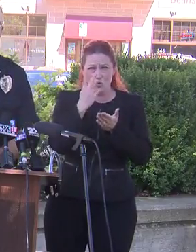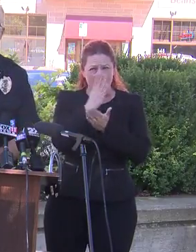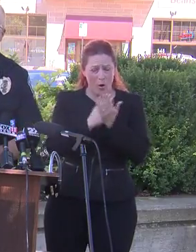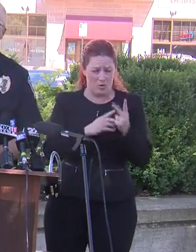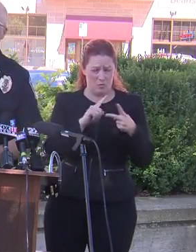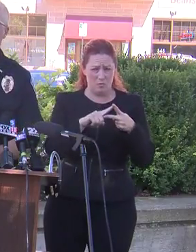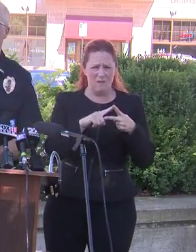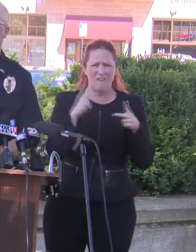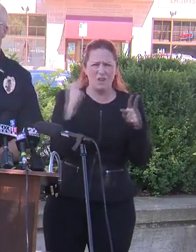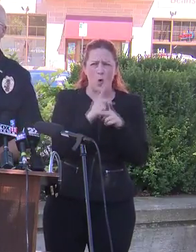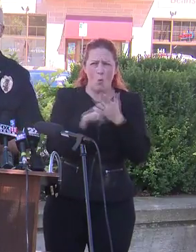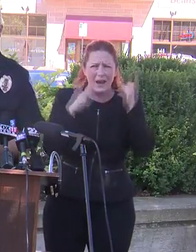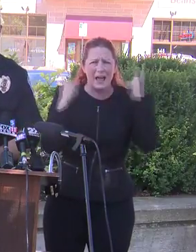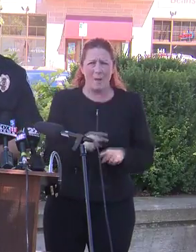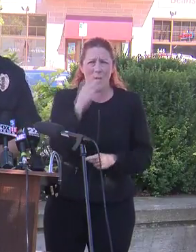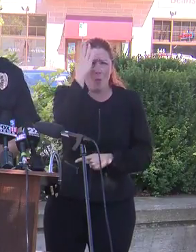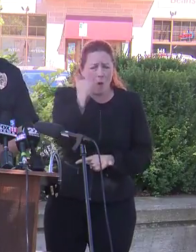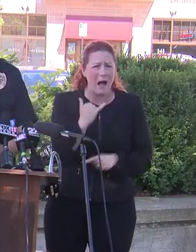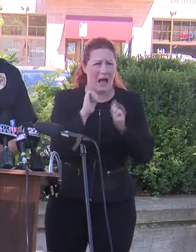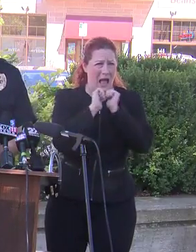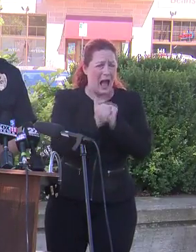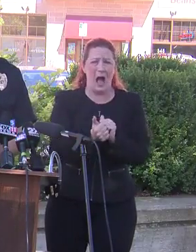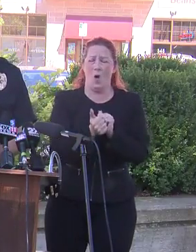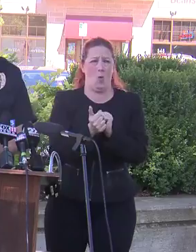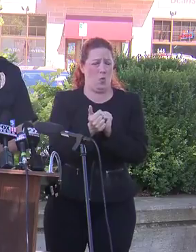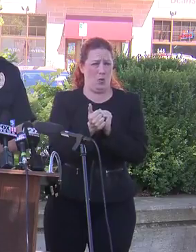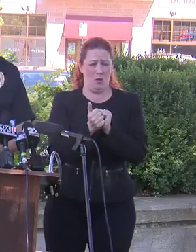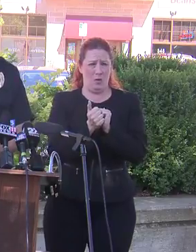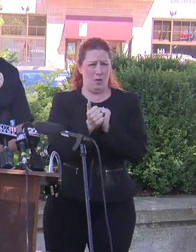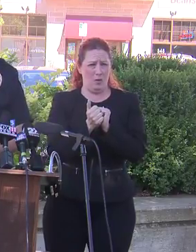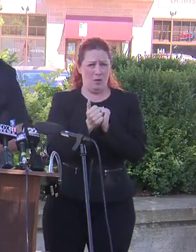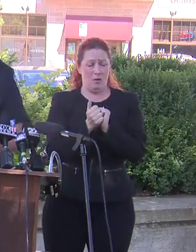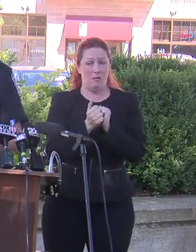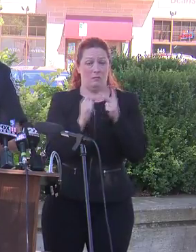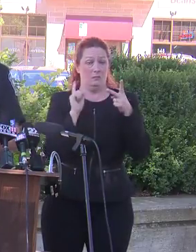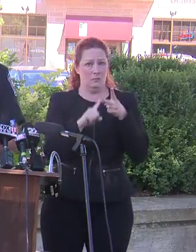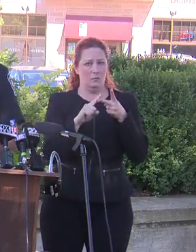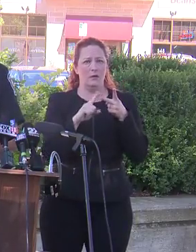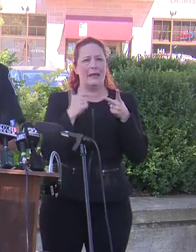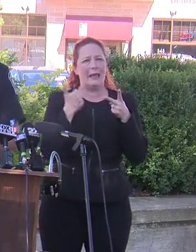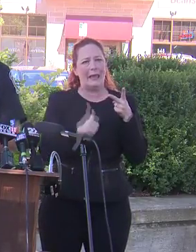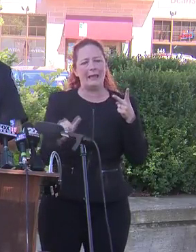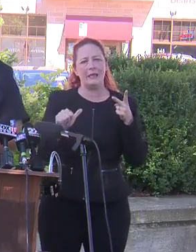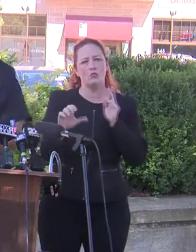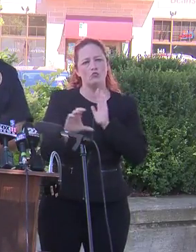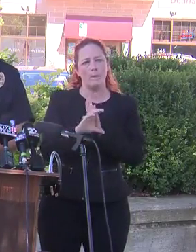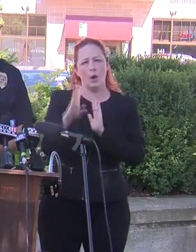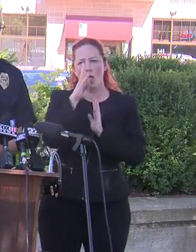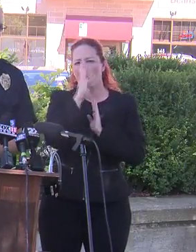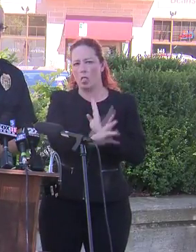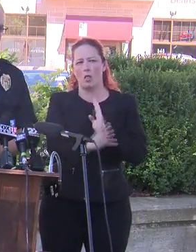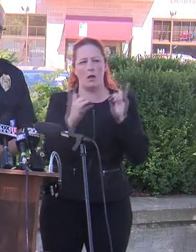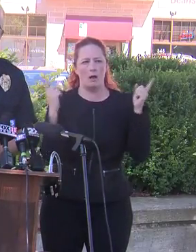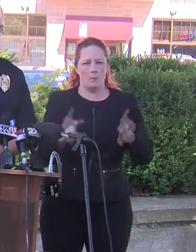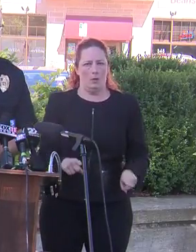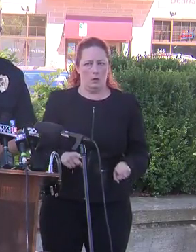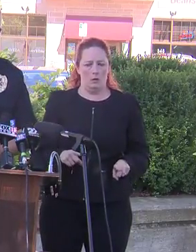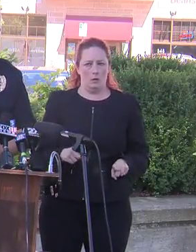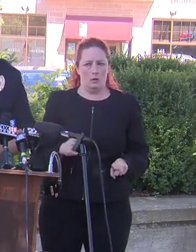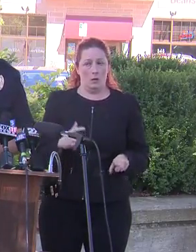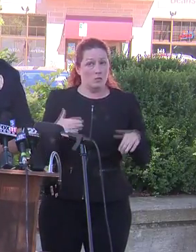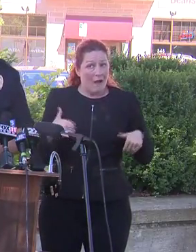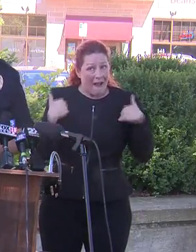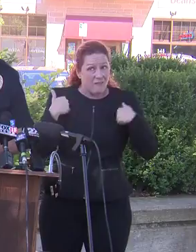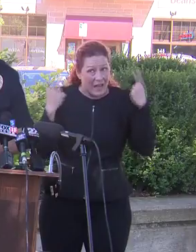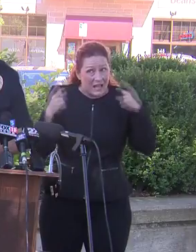happened here. Why did this happen? How did this happen? And was there any criminal negligence? We don't have the answer to that question yet. We're getting very